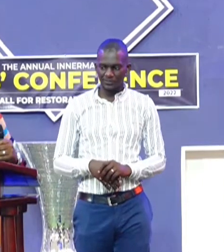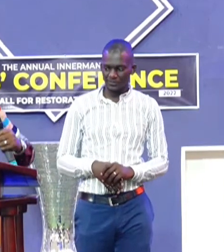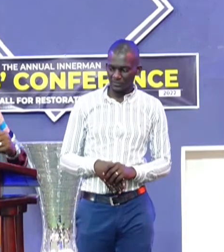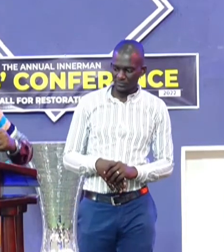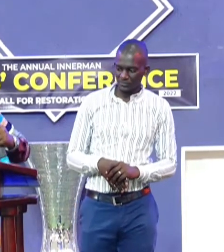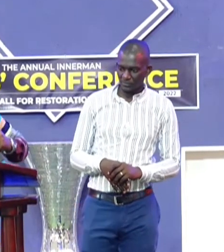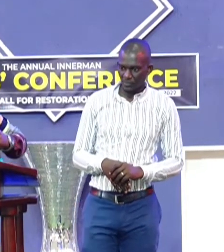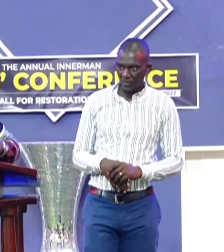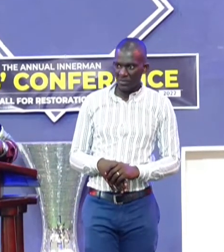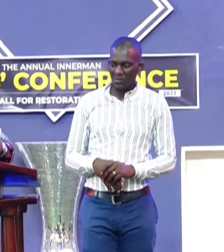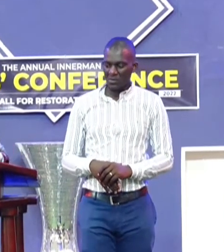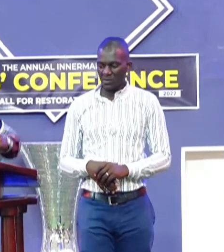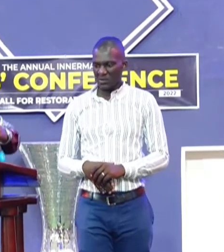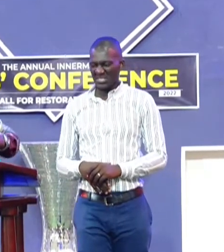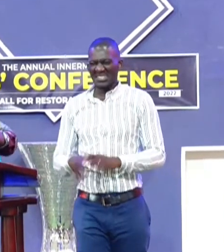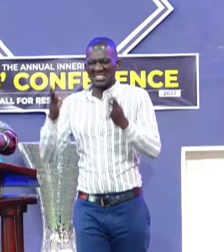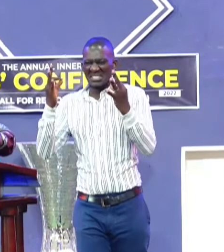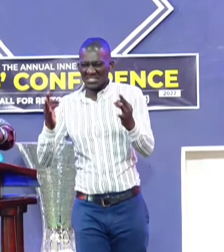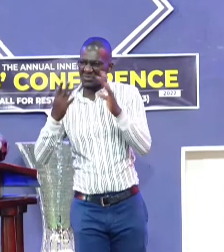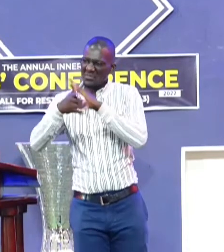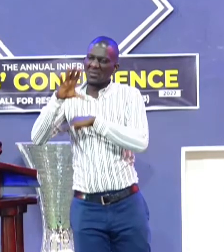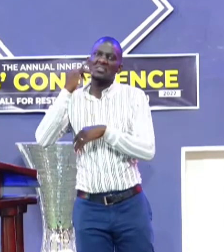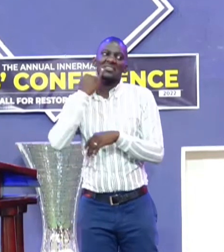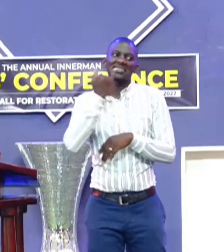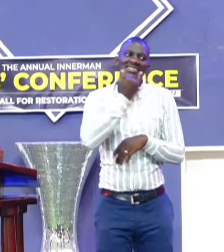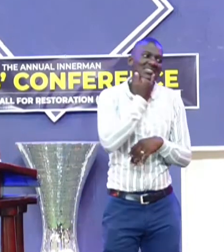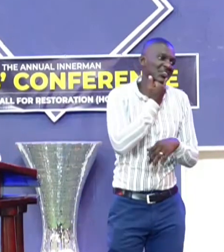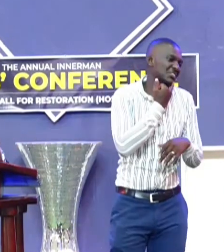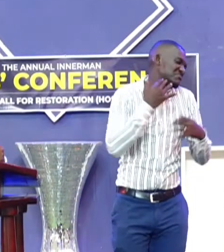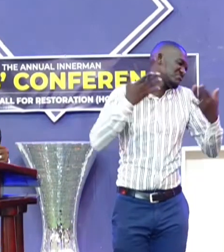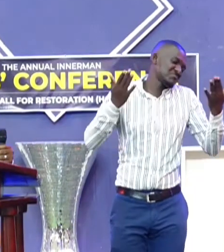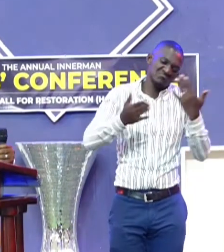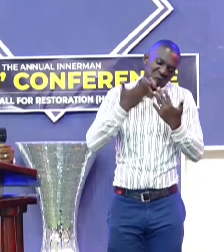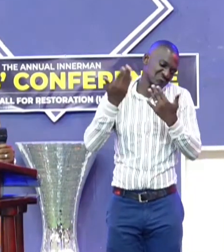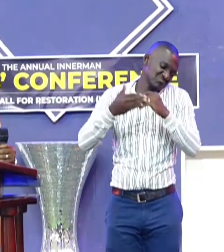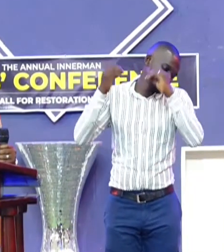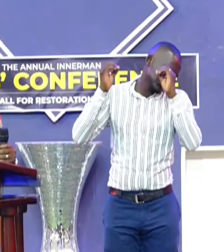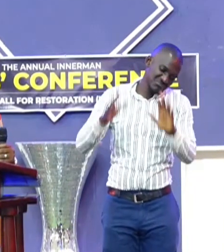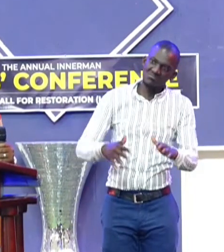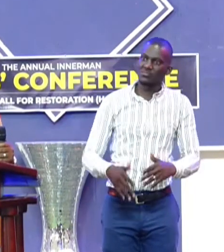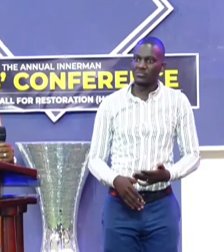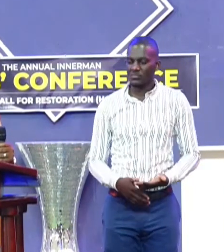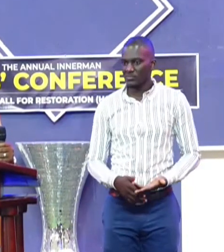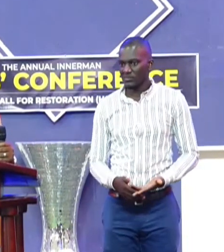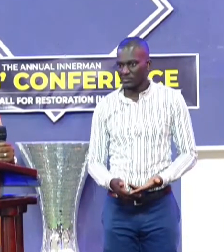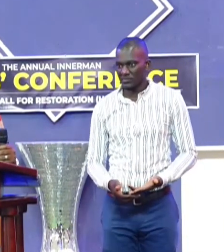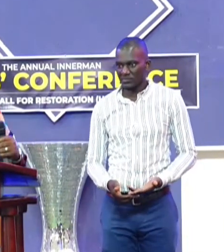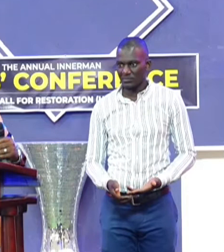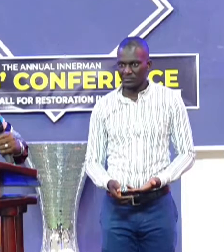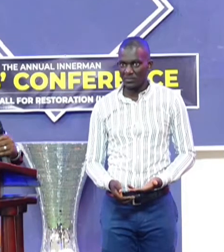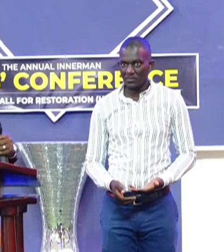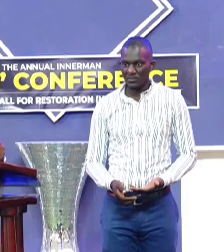world behaved. When they merely talk about the Lord of